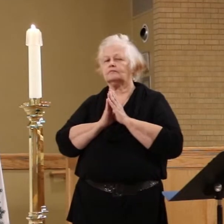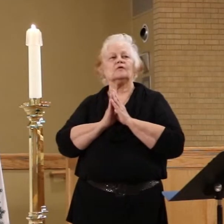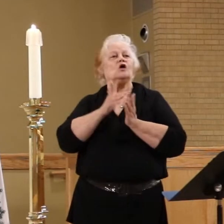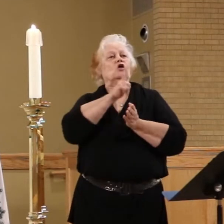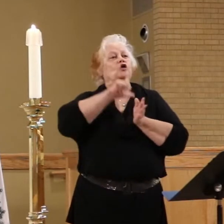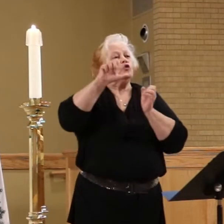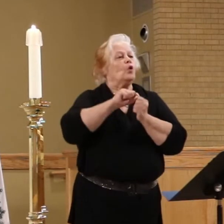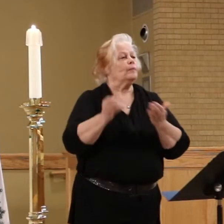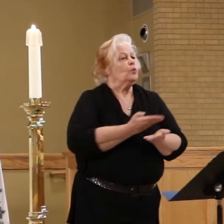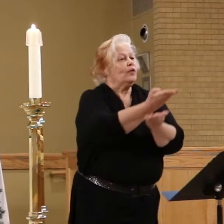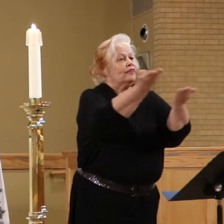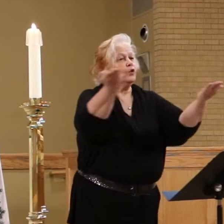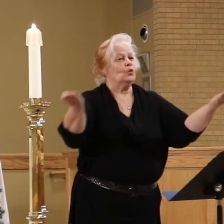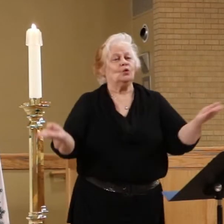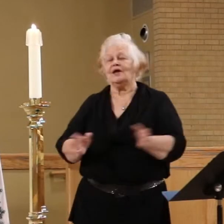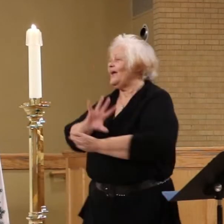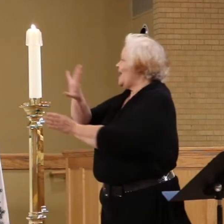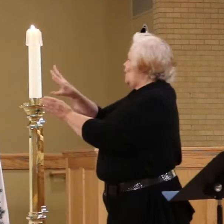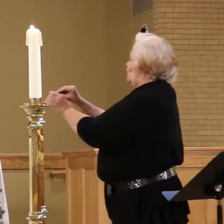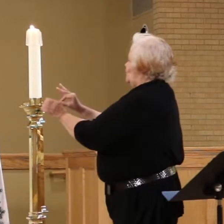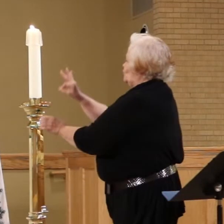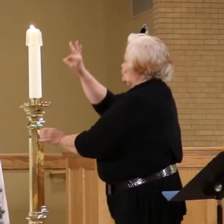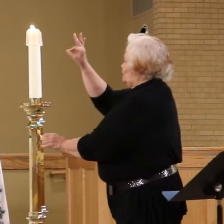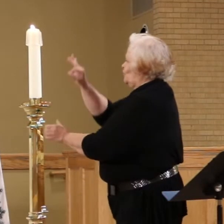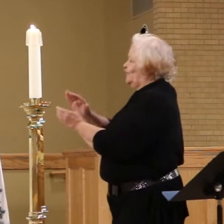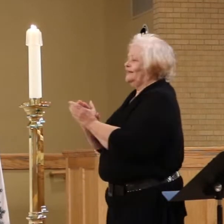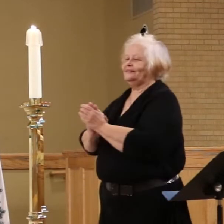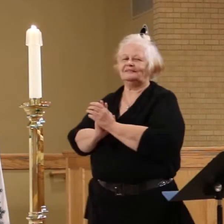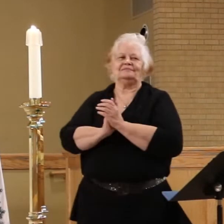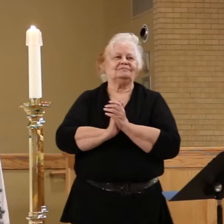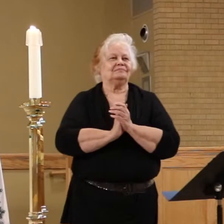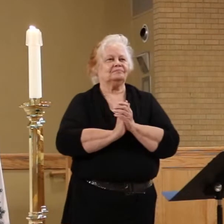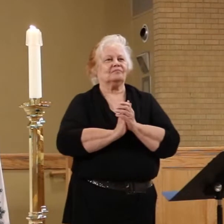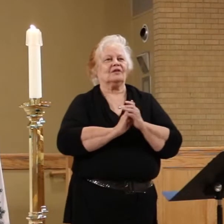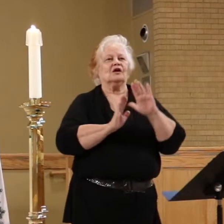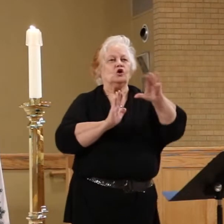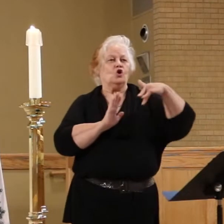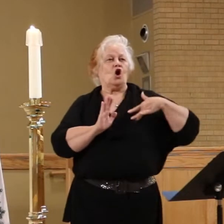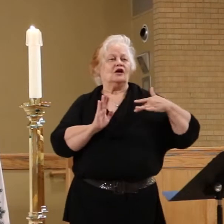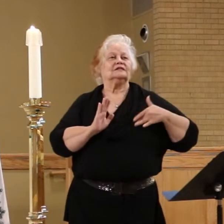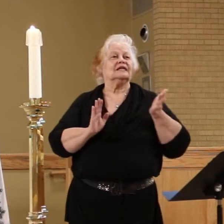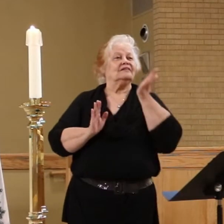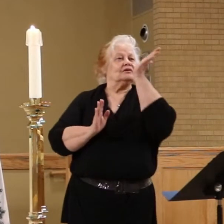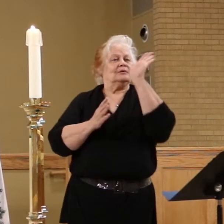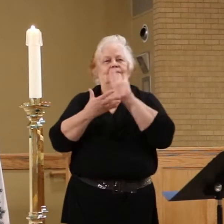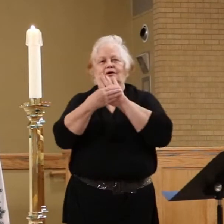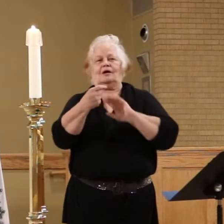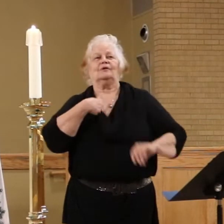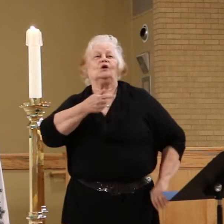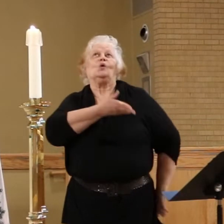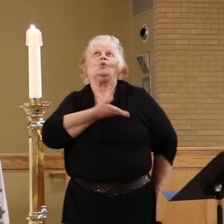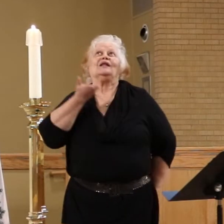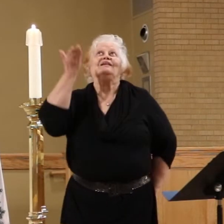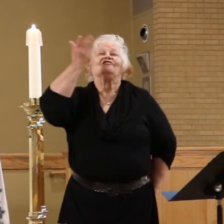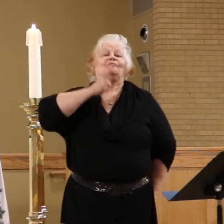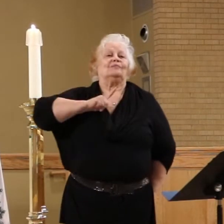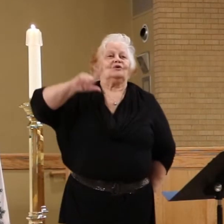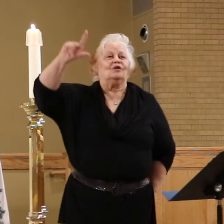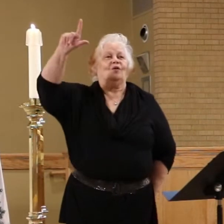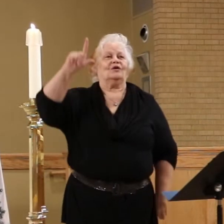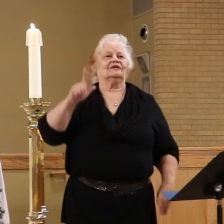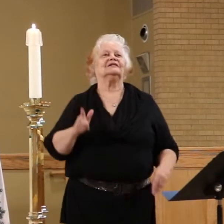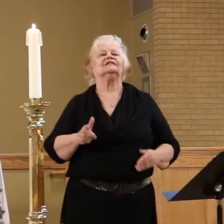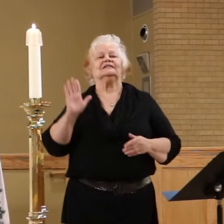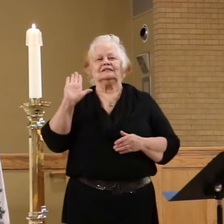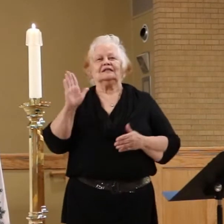The Lord be with you. And with your spirit. Lift up your hearts. We lift them up to the Lord. Let us